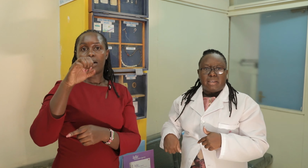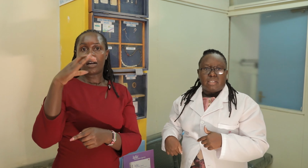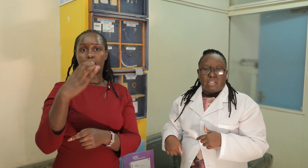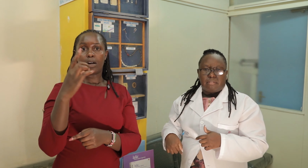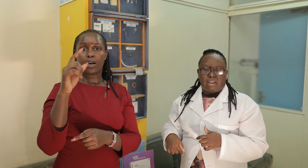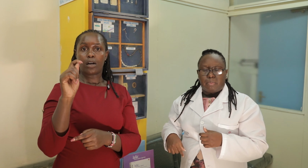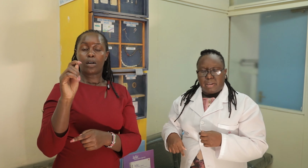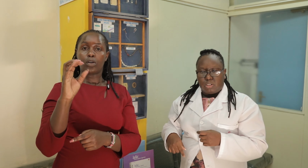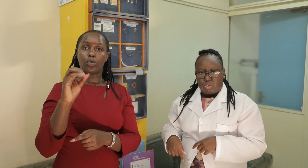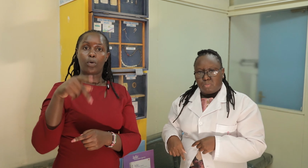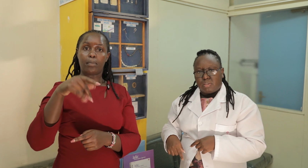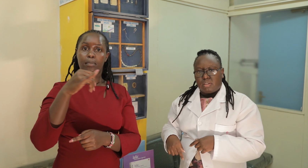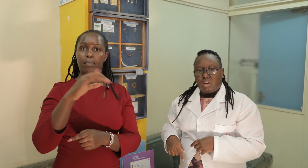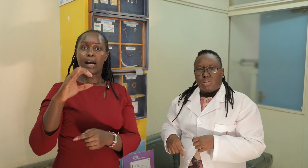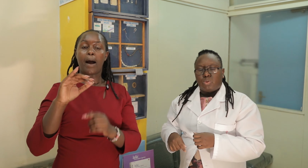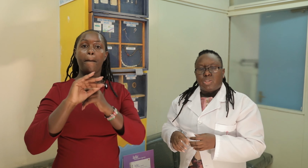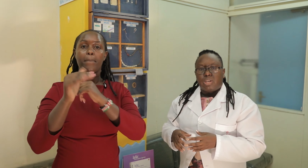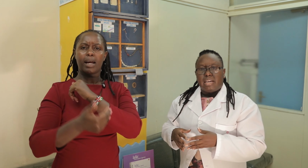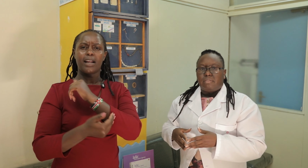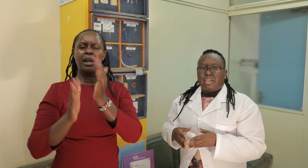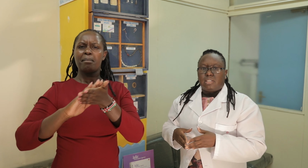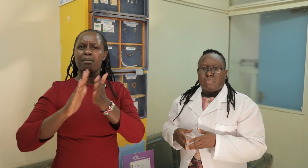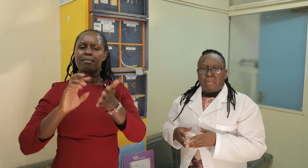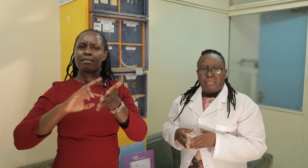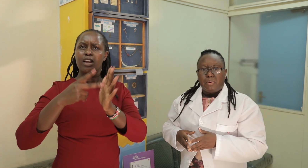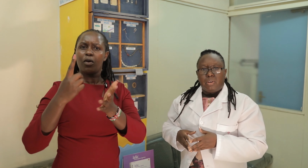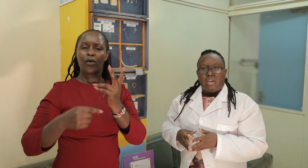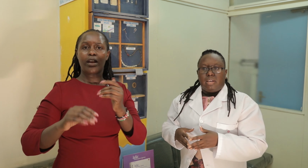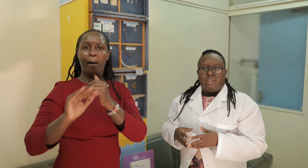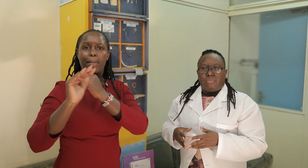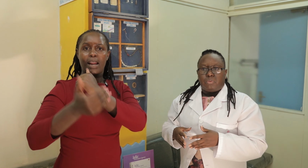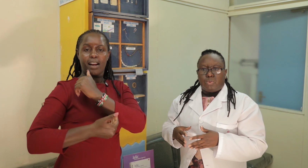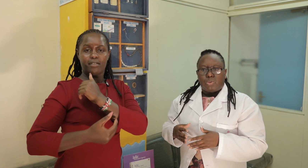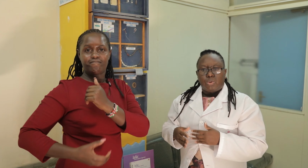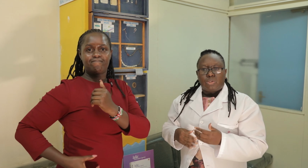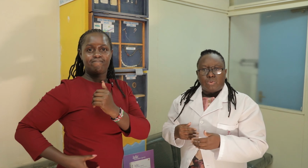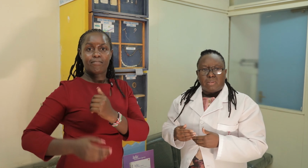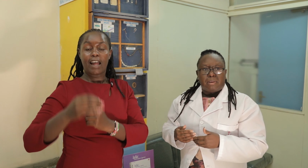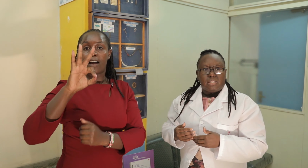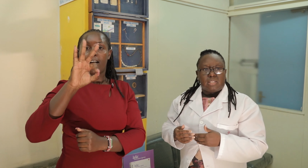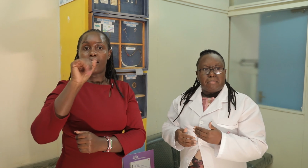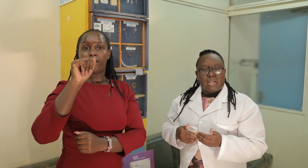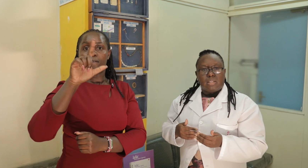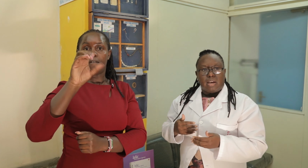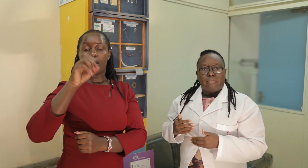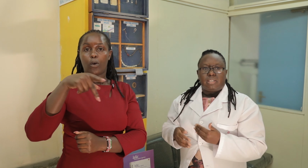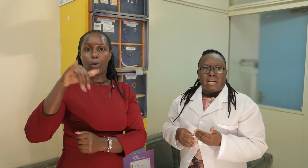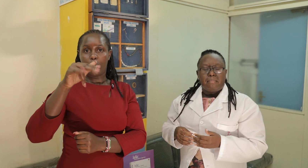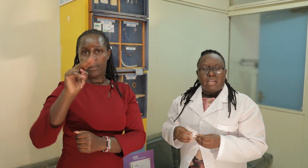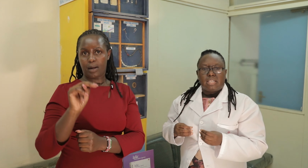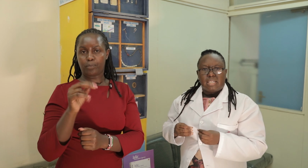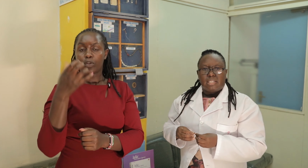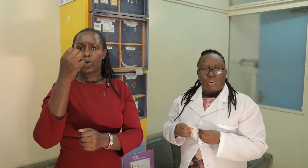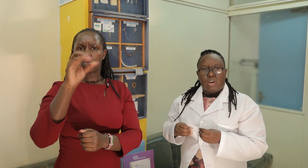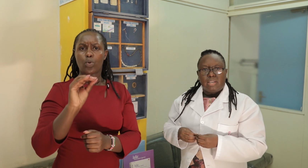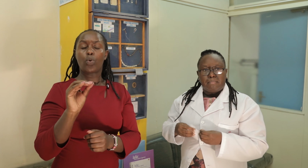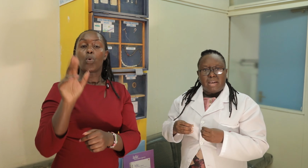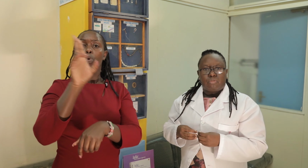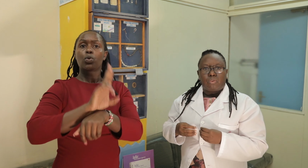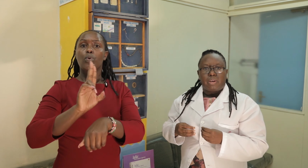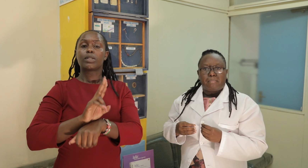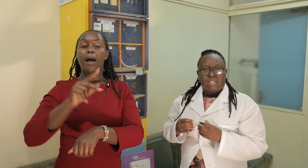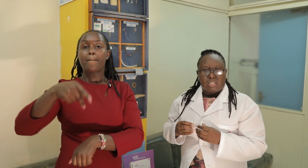get pregnant in the fallopian tubes. So we usually advise people, if you should not use emergency pills every time. This is